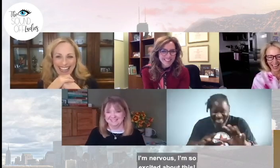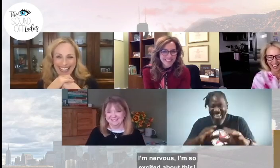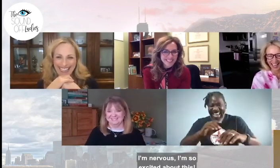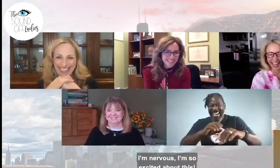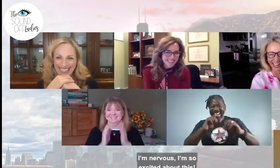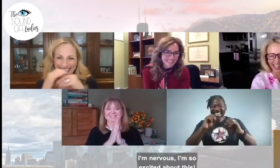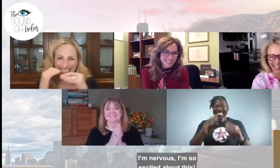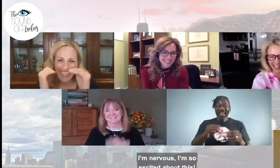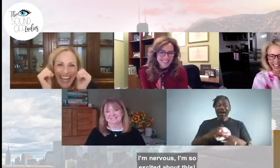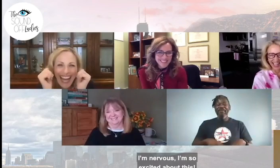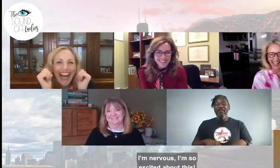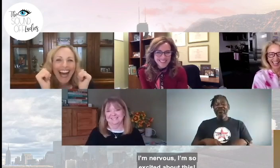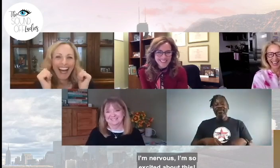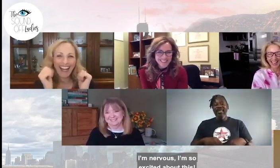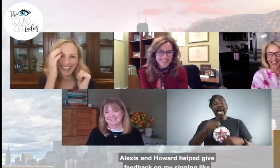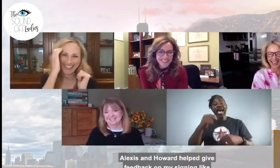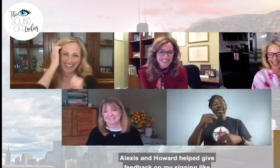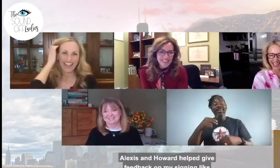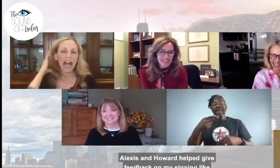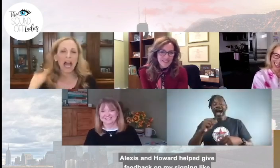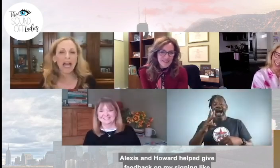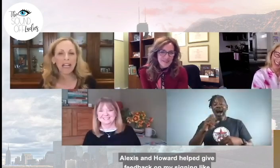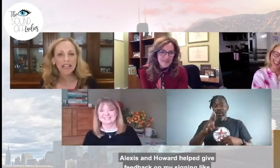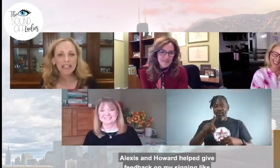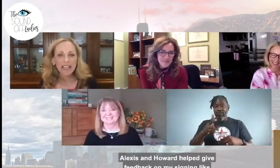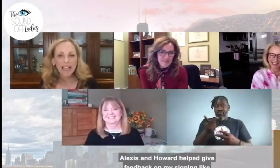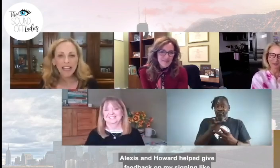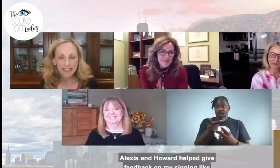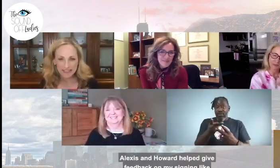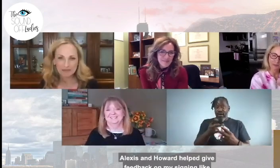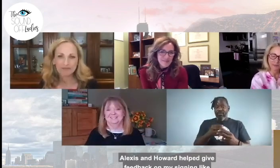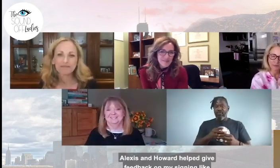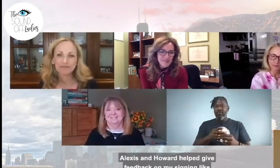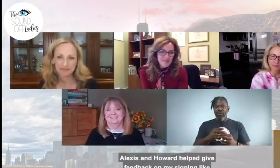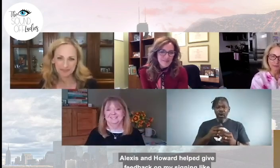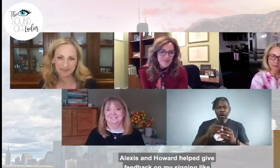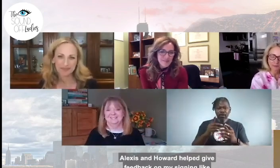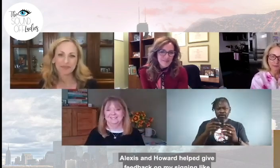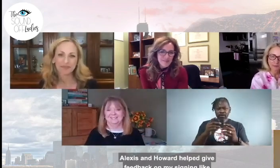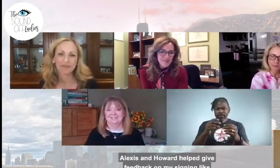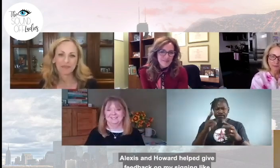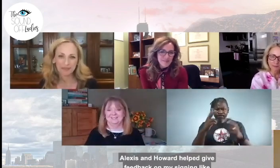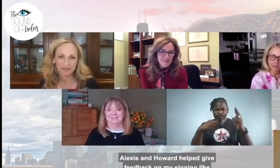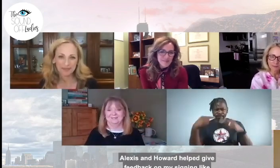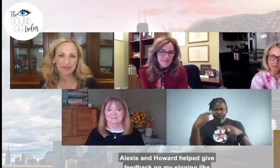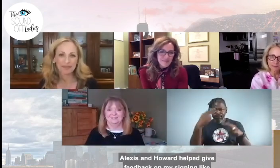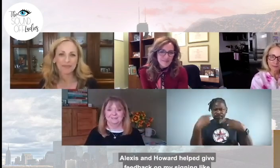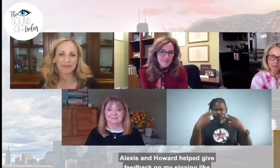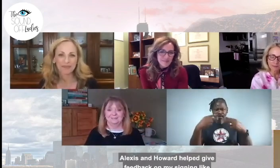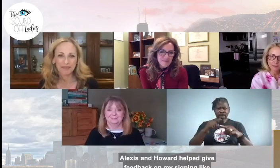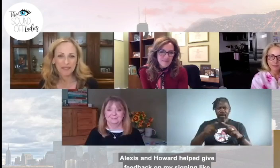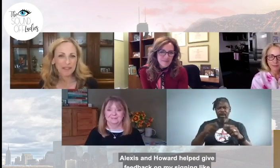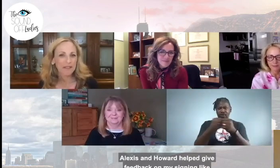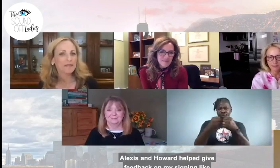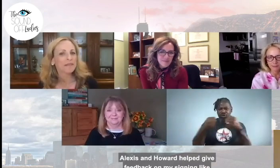I'm nervous and really excited about this. Alexis and Howard helped me give feedback on my signing,